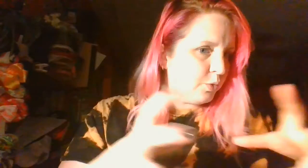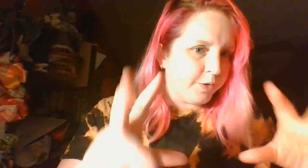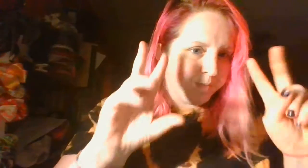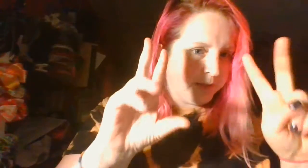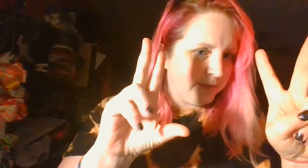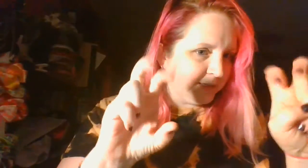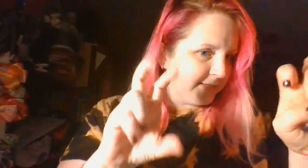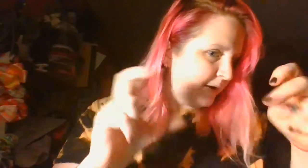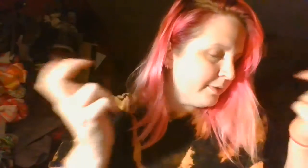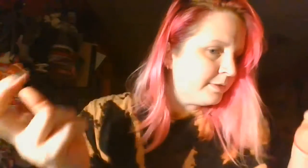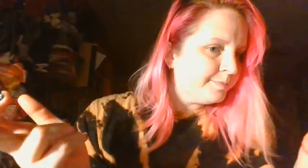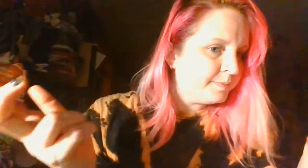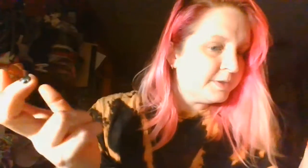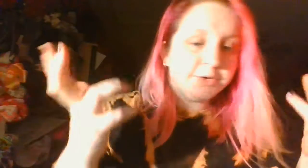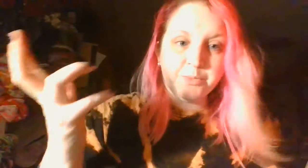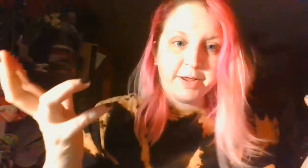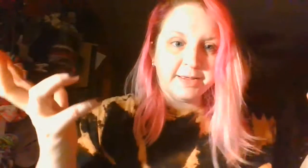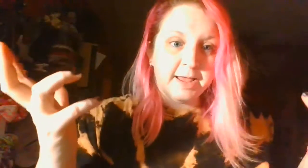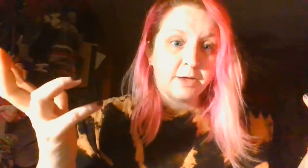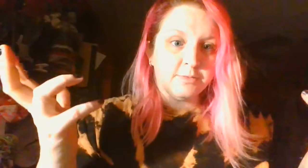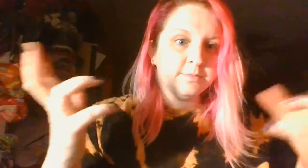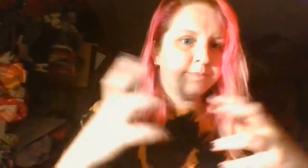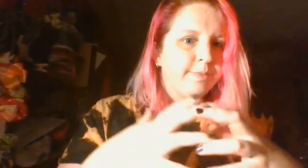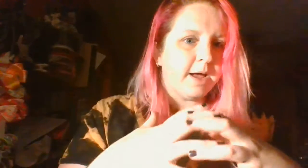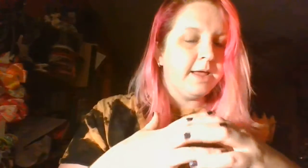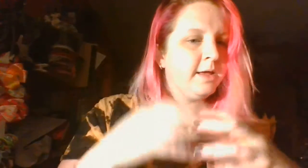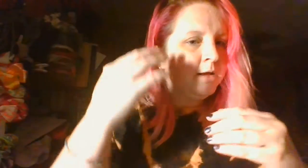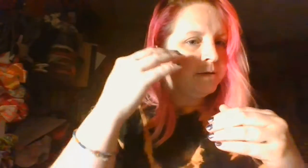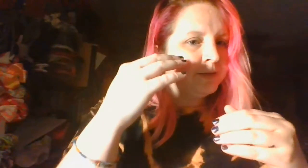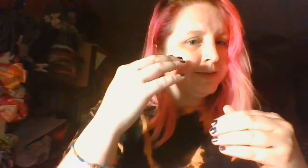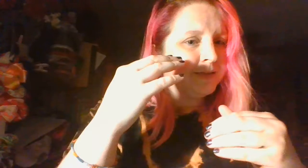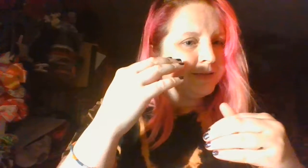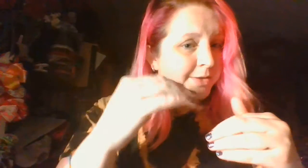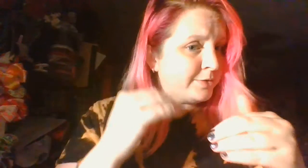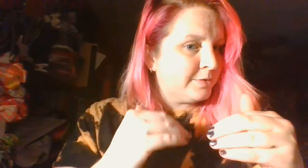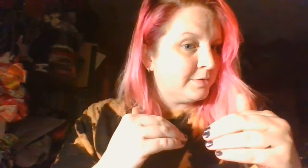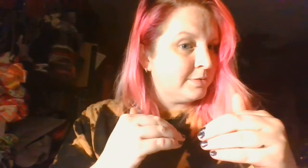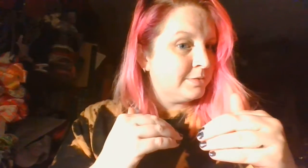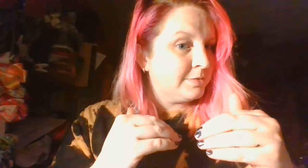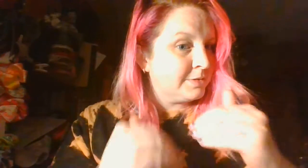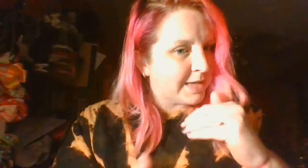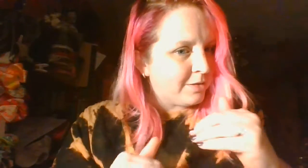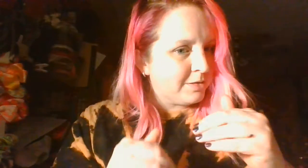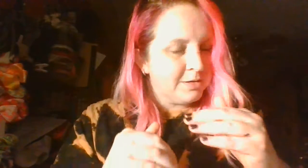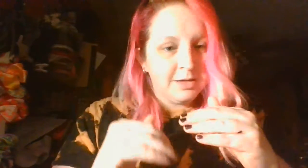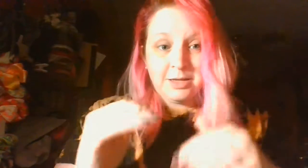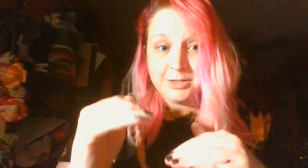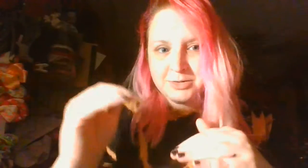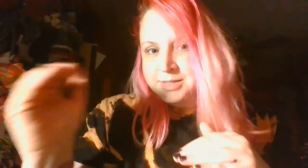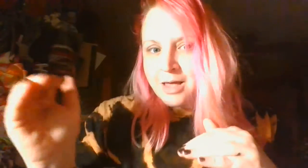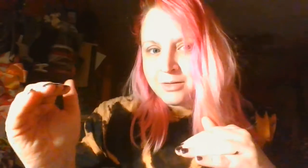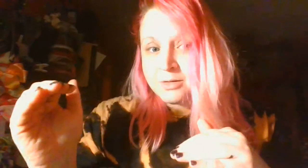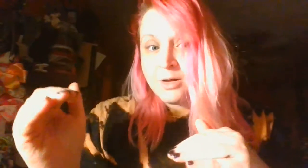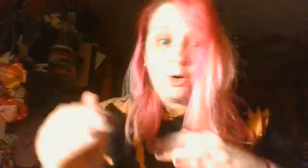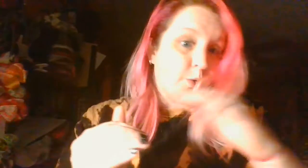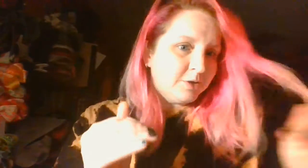Or the South. So you break it down by Southern South, Eastern South, Western